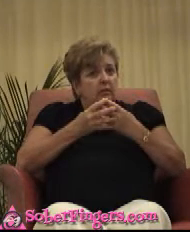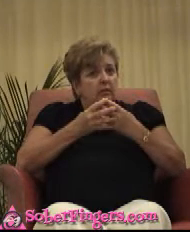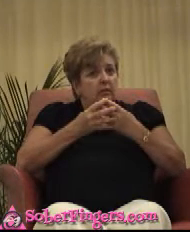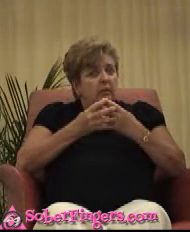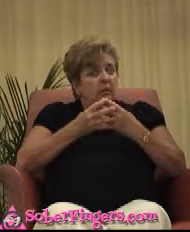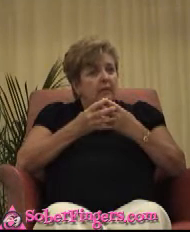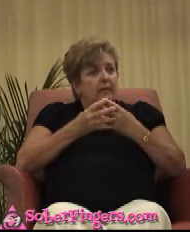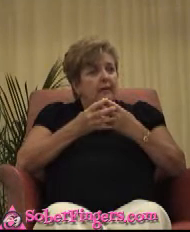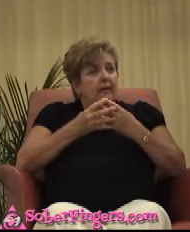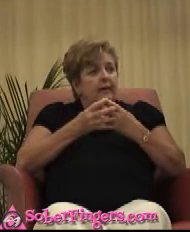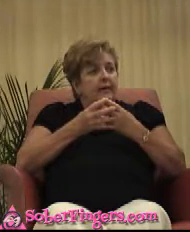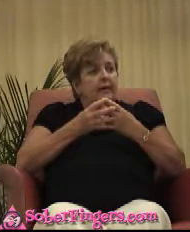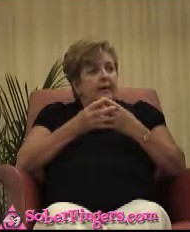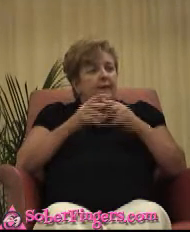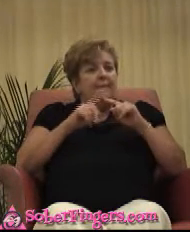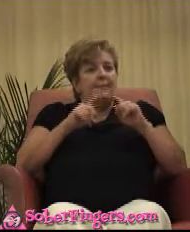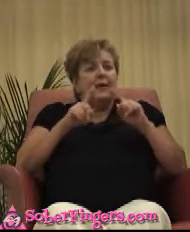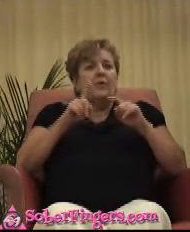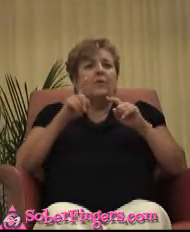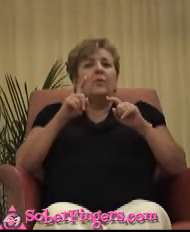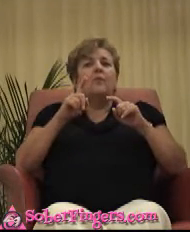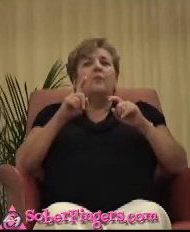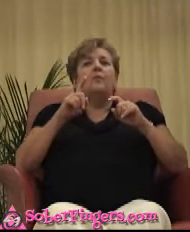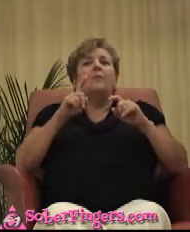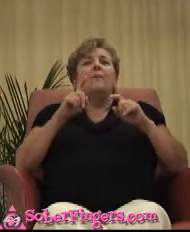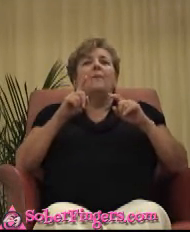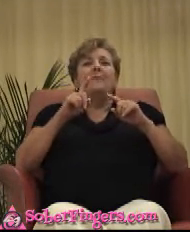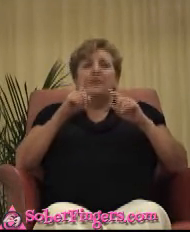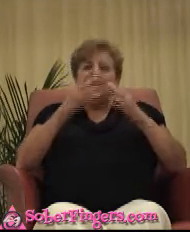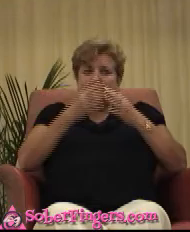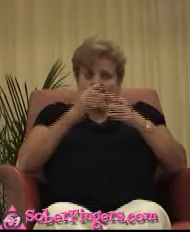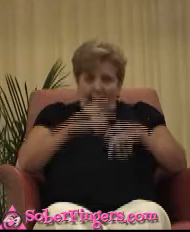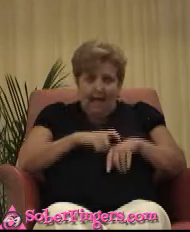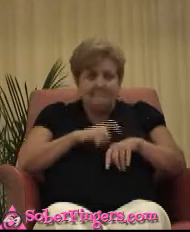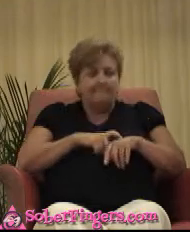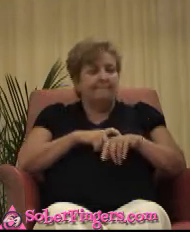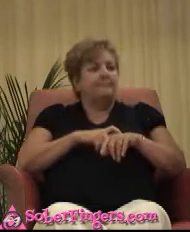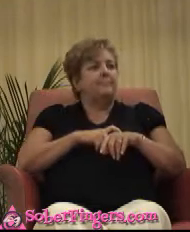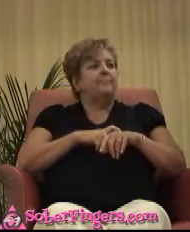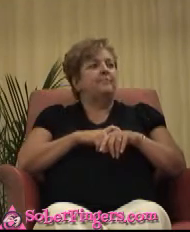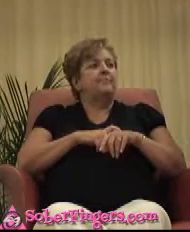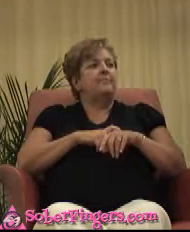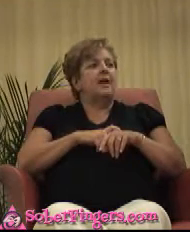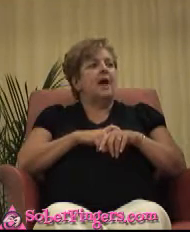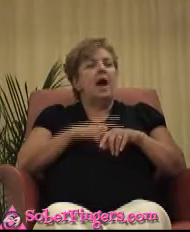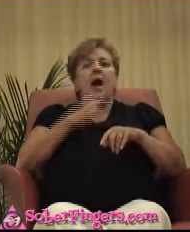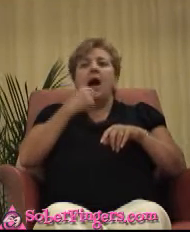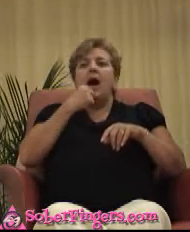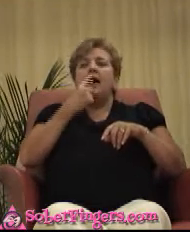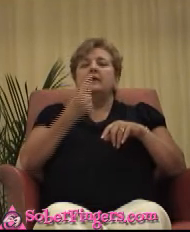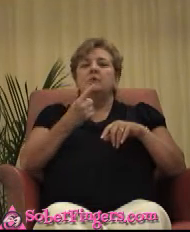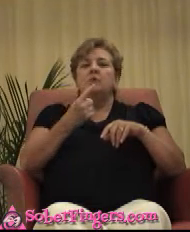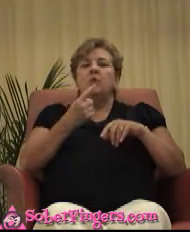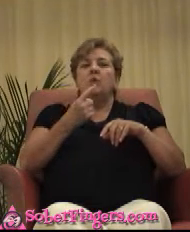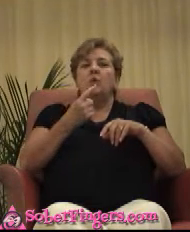That life on life's terms dictated that I do that. And I told my kids, the reality is I can't come out the back door until I go in the front.